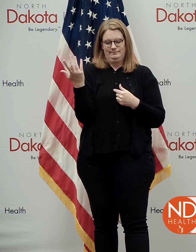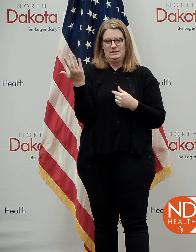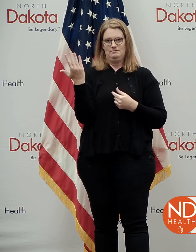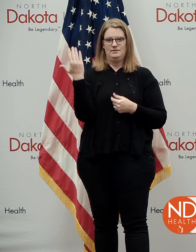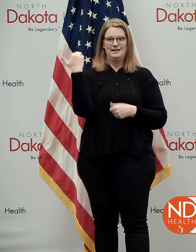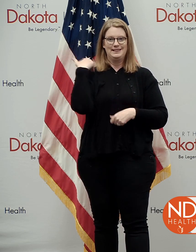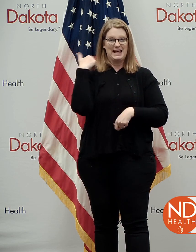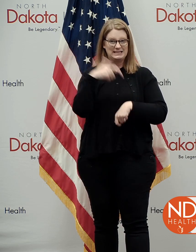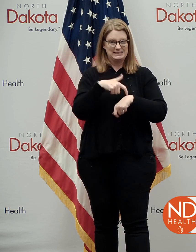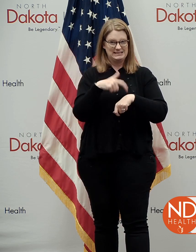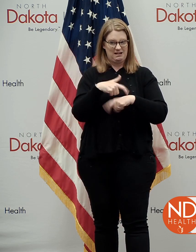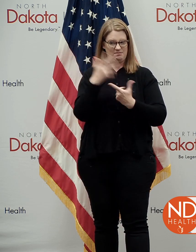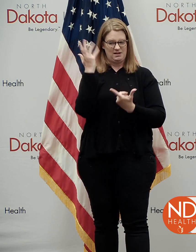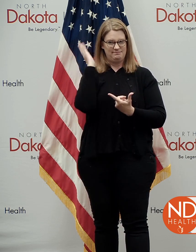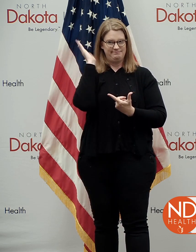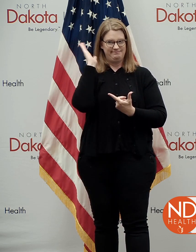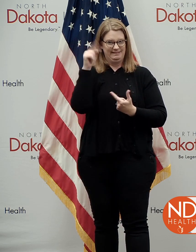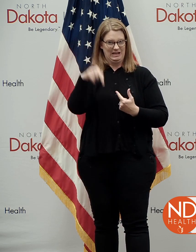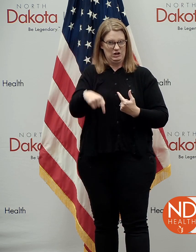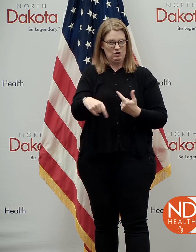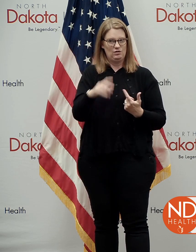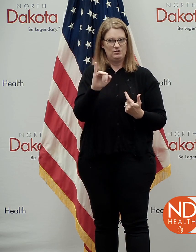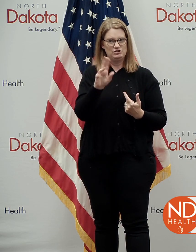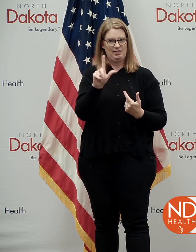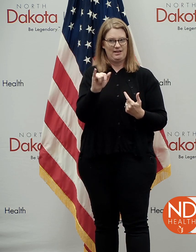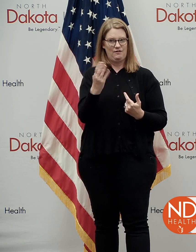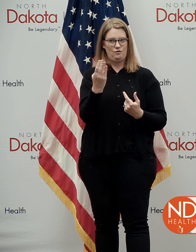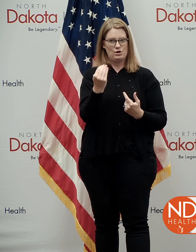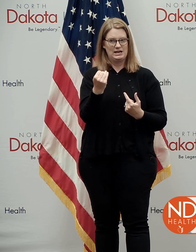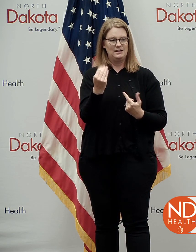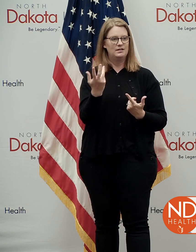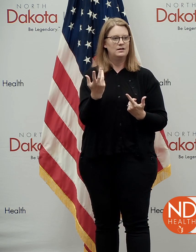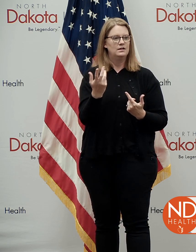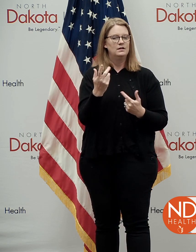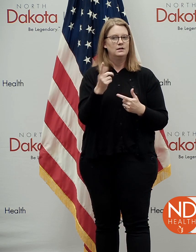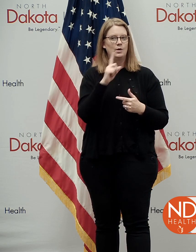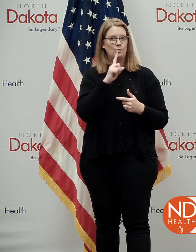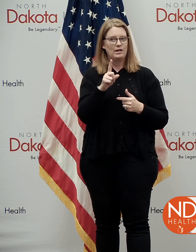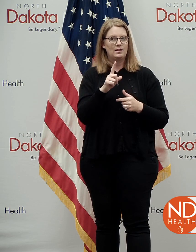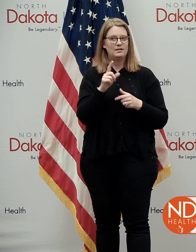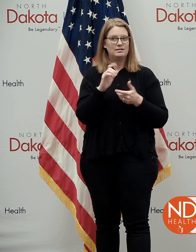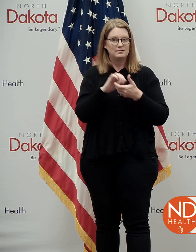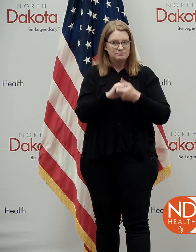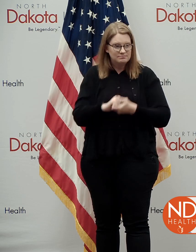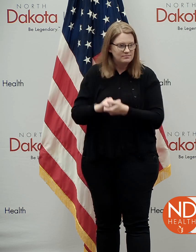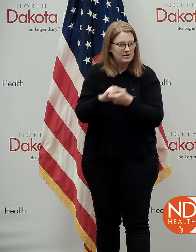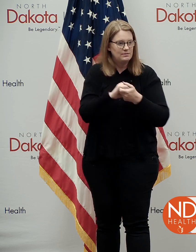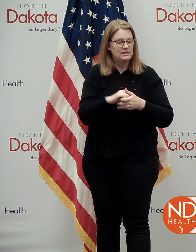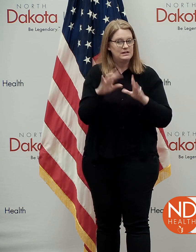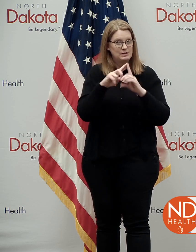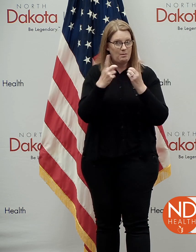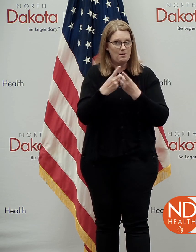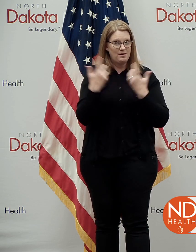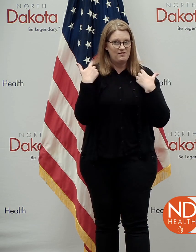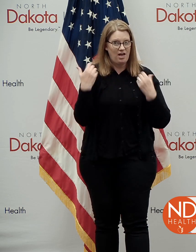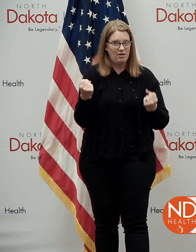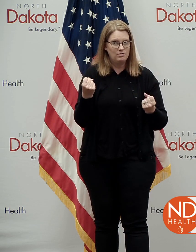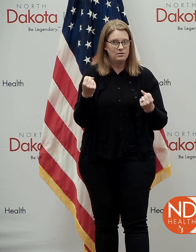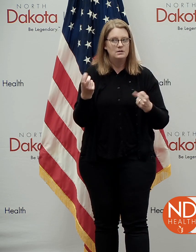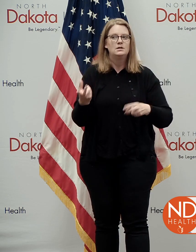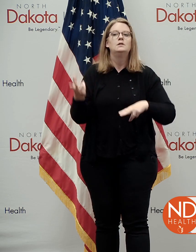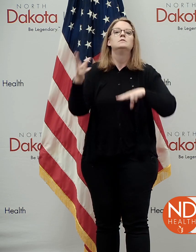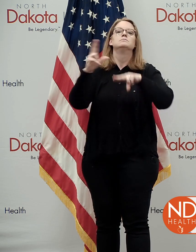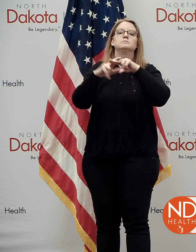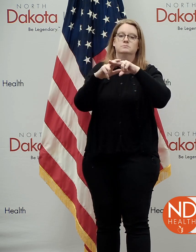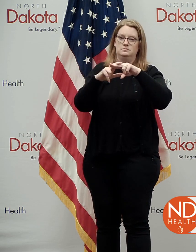time that I've been with you at a press conference on July 14th, the ongoing collaboration and partnership with the Department of Health has strengthened and